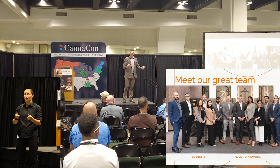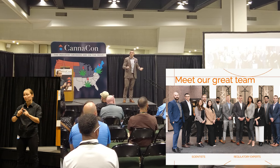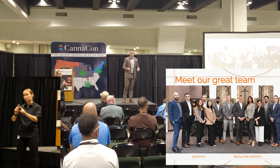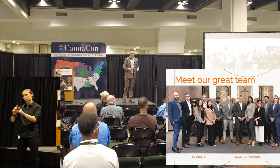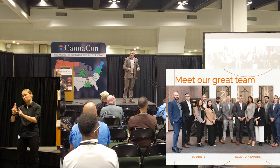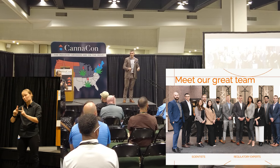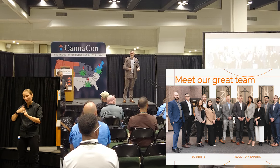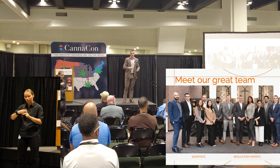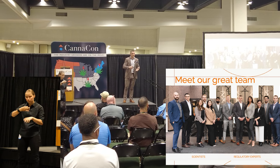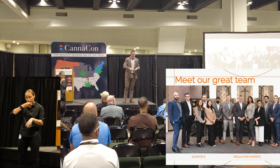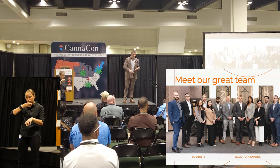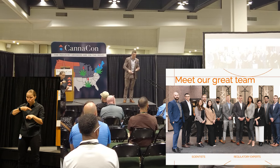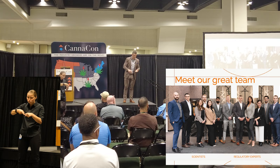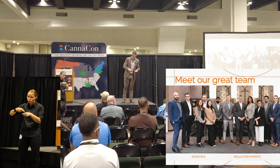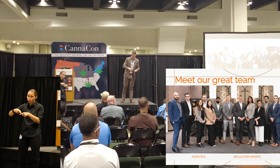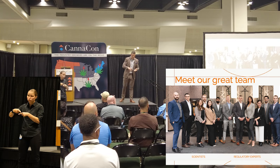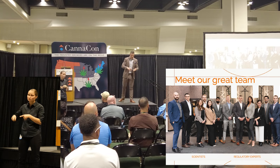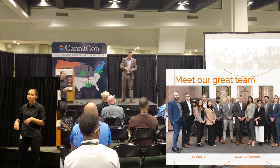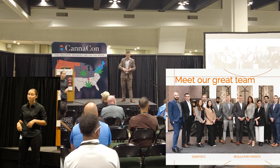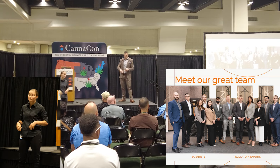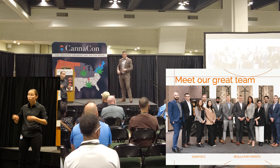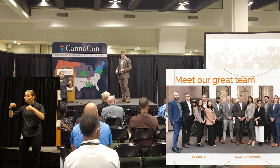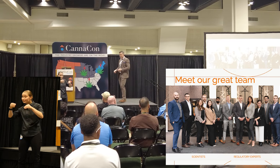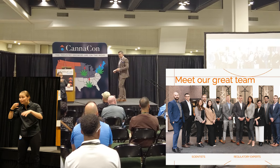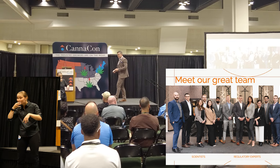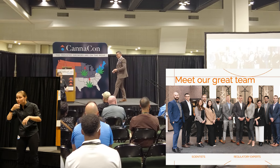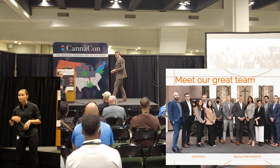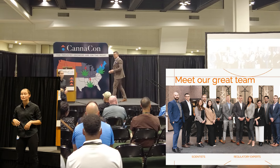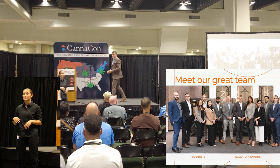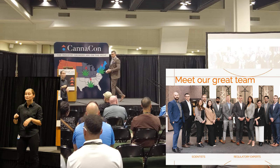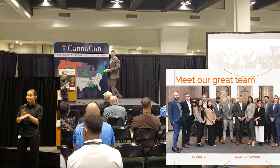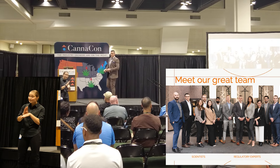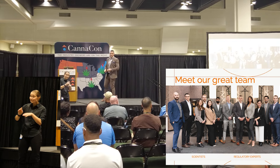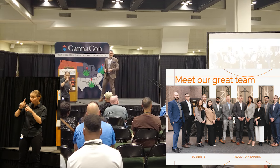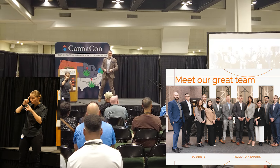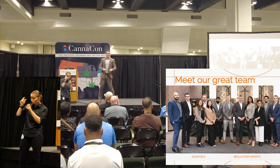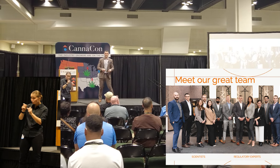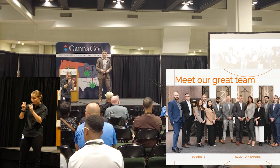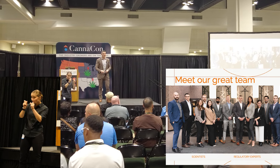folks who have been through the industry a long time, retail experts, business strategists,